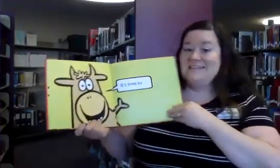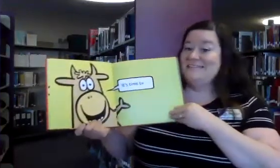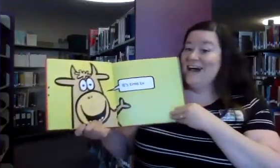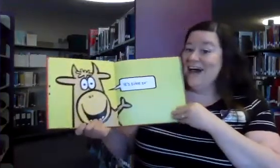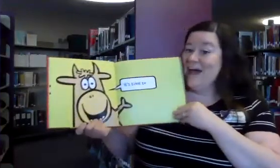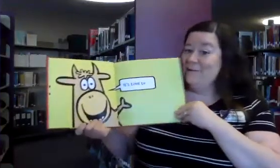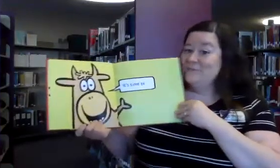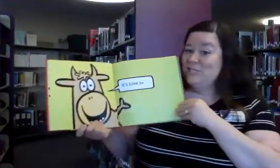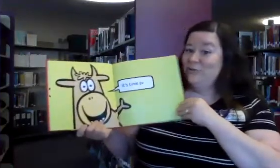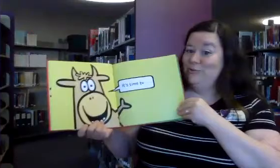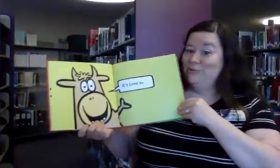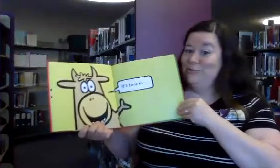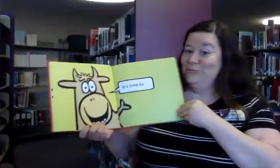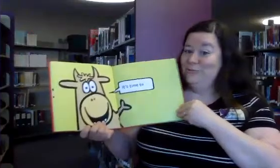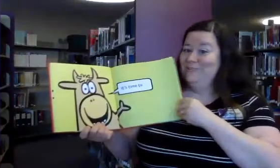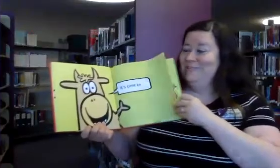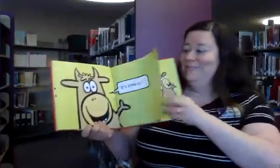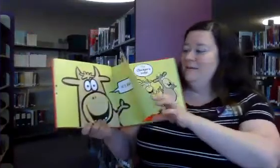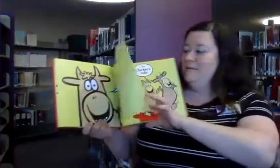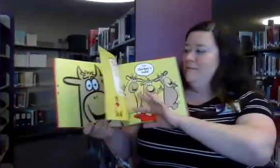It's time to